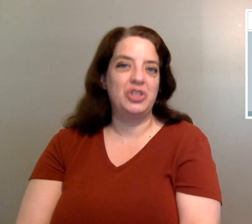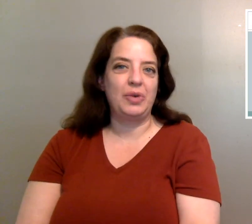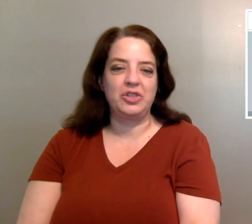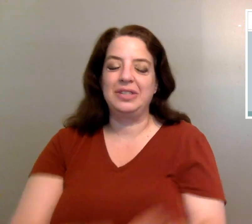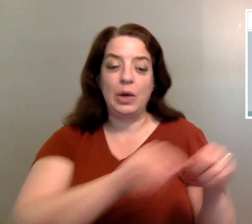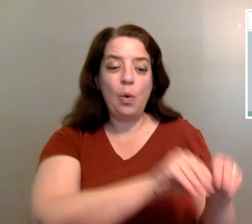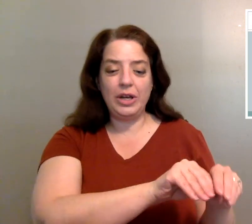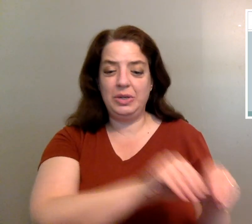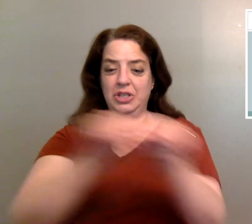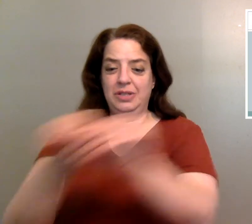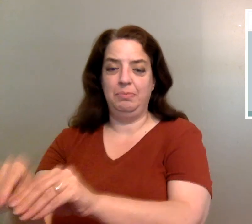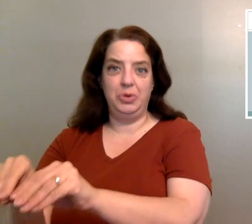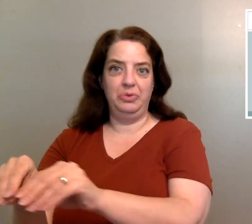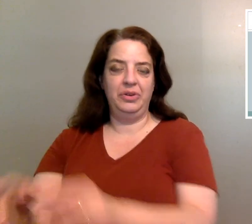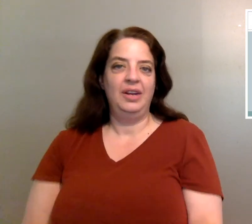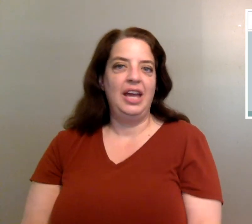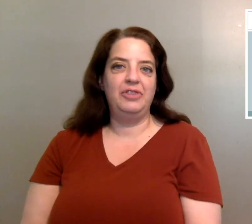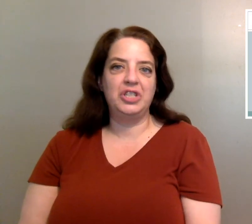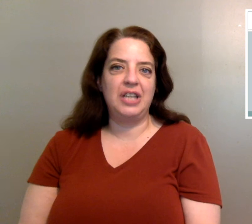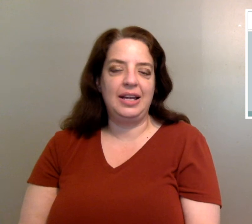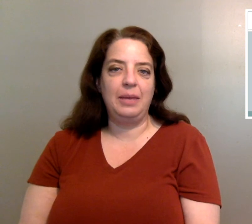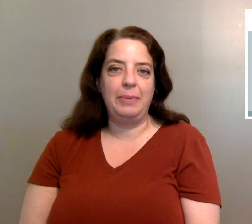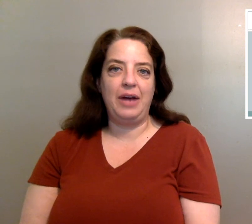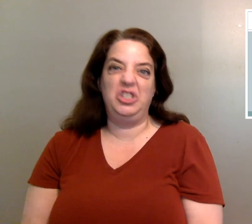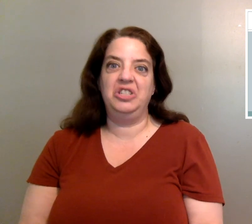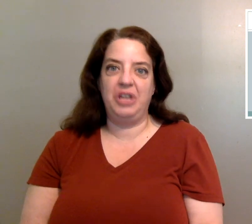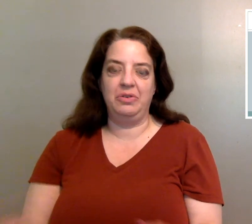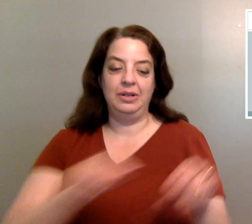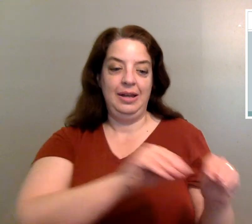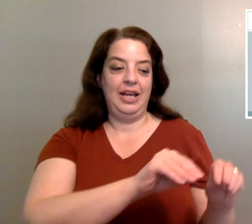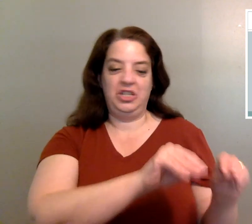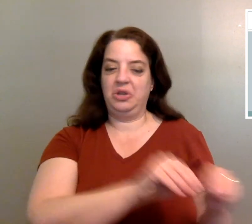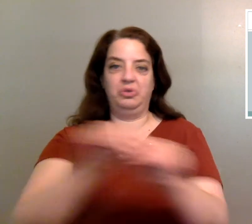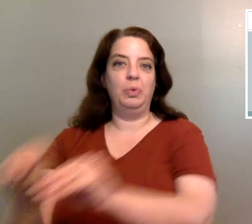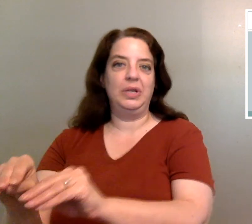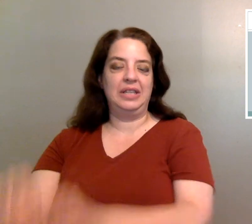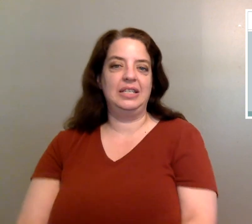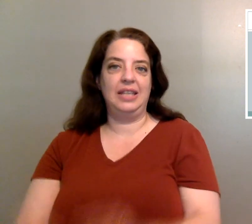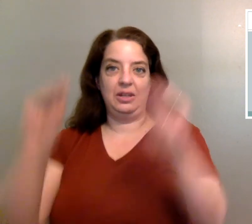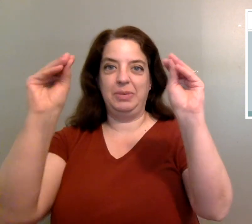directional sign, or you can just move. If you're just talking about just in general, it just goes from one side to the other, but it's a